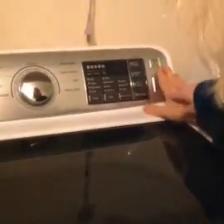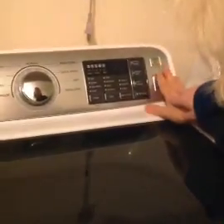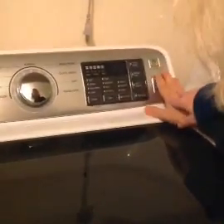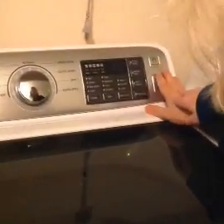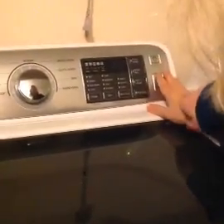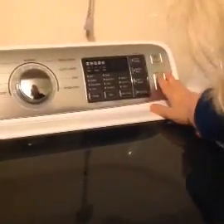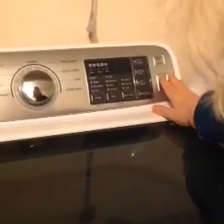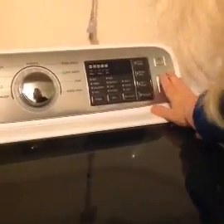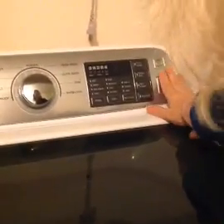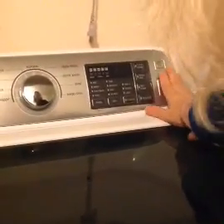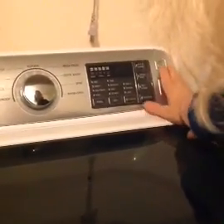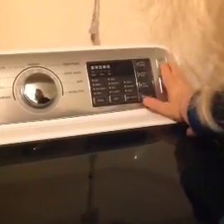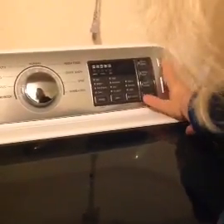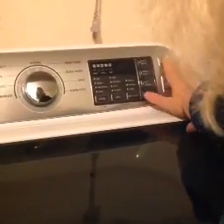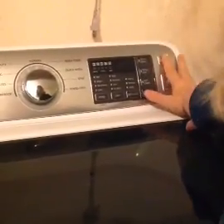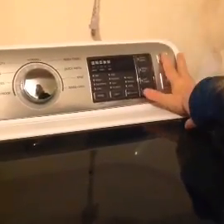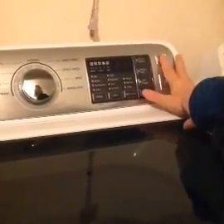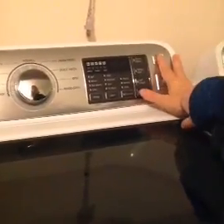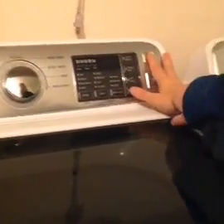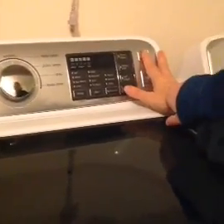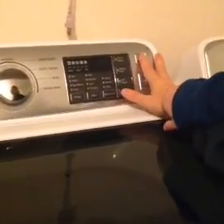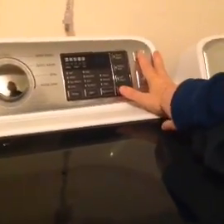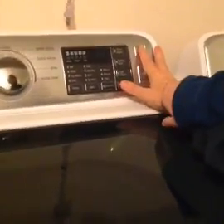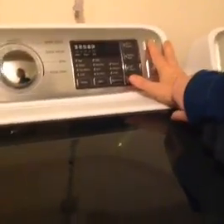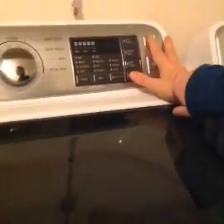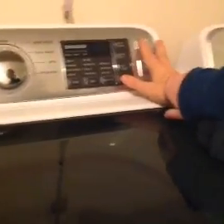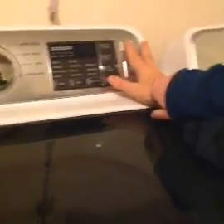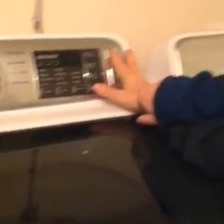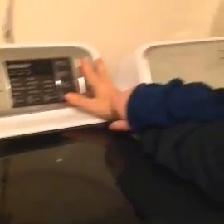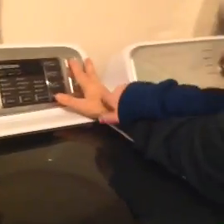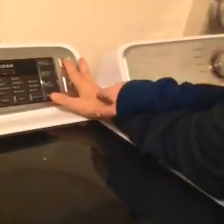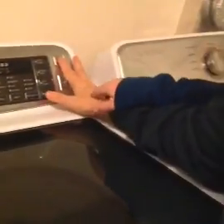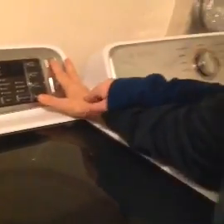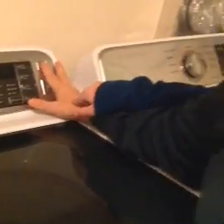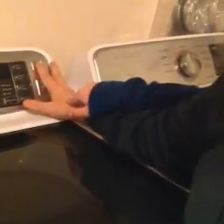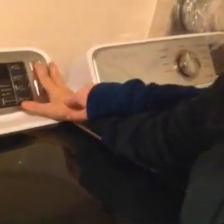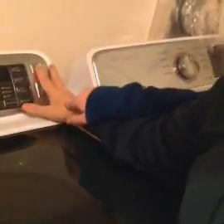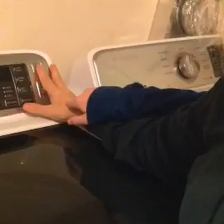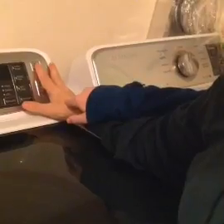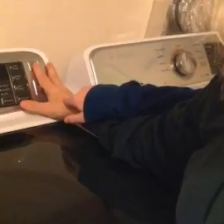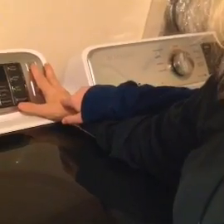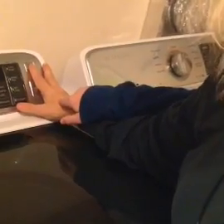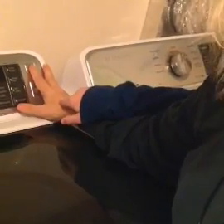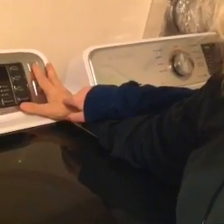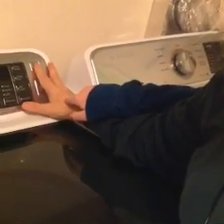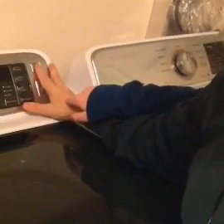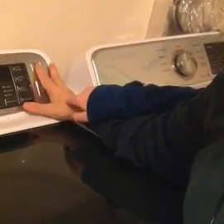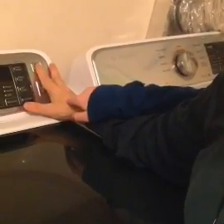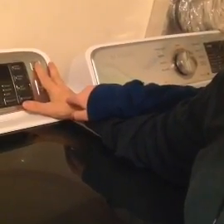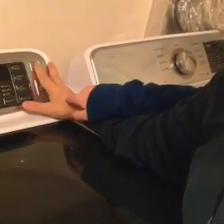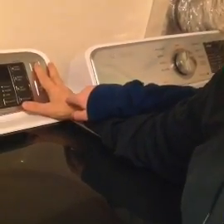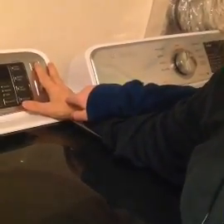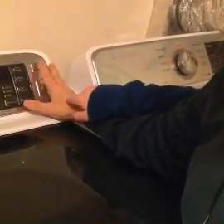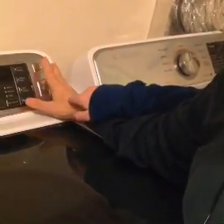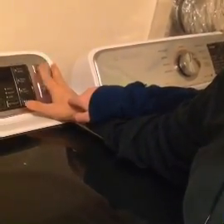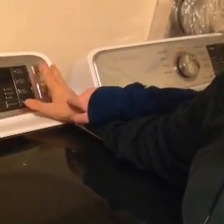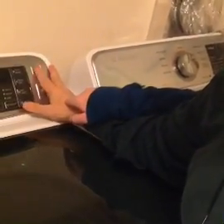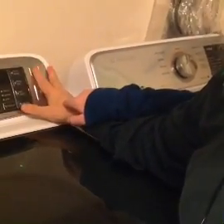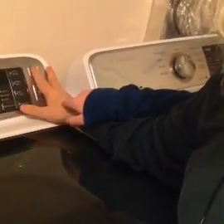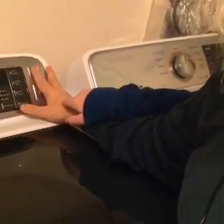them himself. But this is called hand under hand. Now his hands are a little tentative now on this power button.